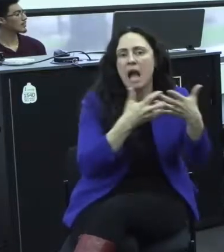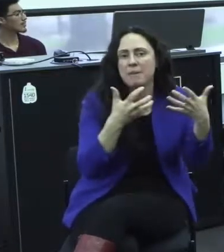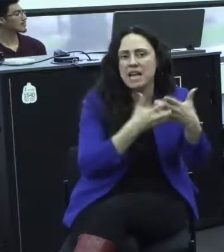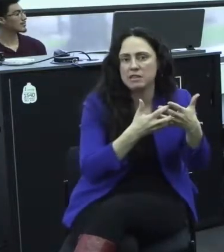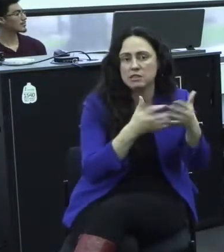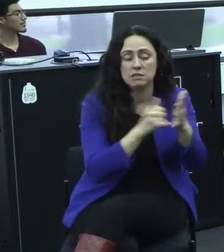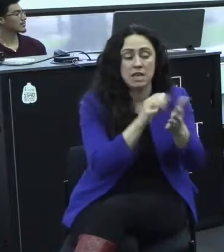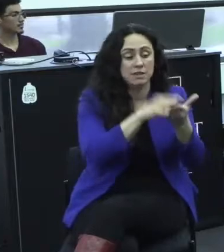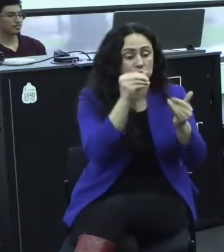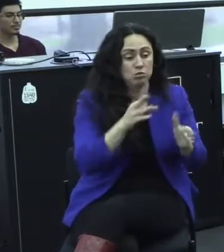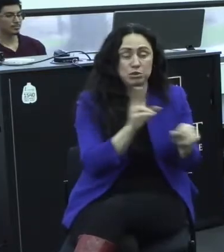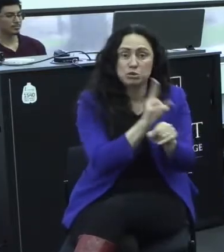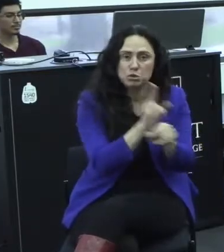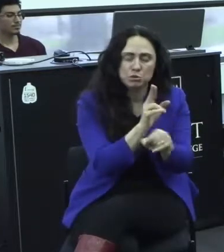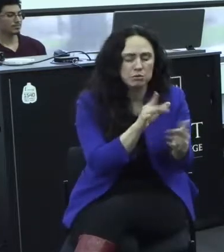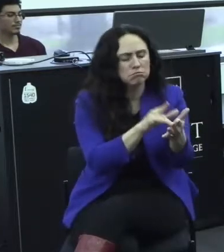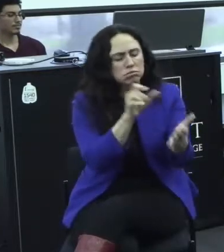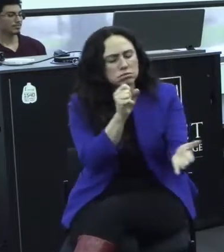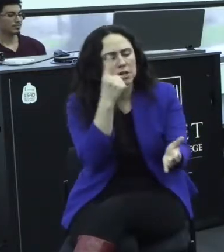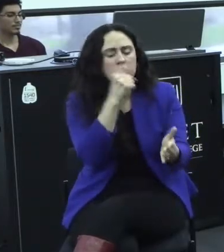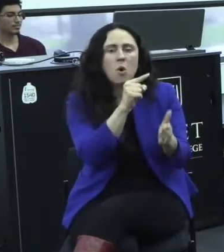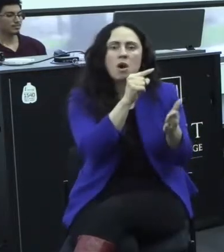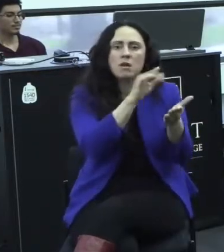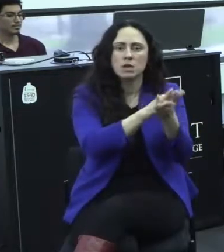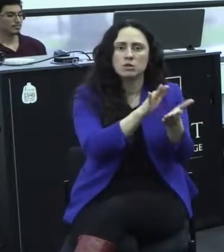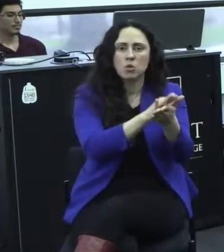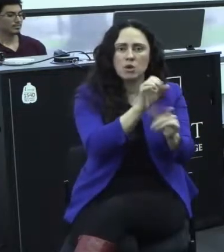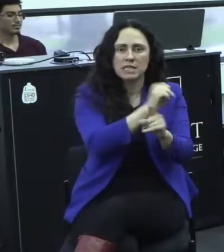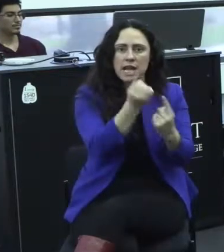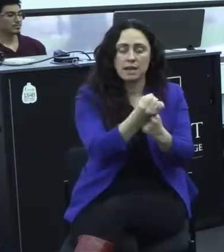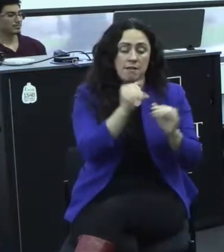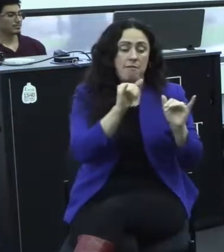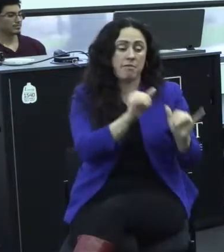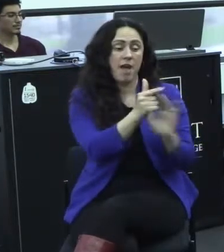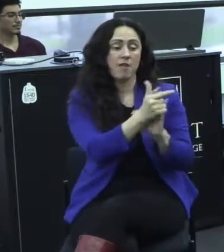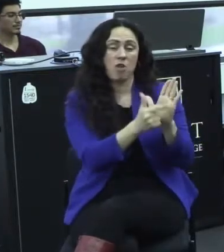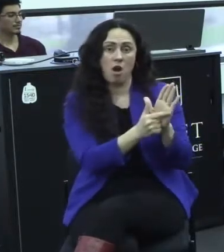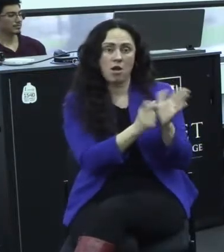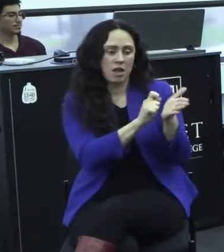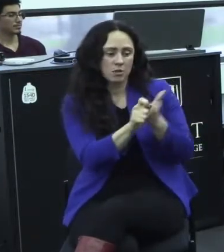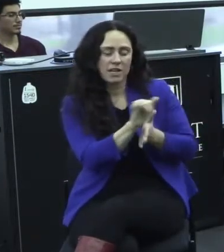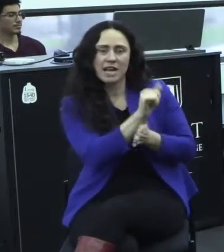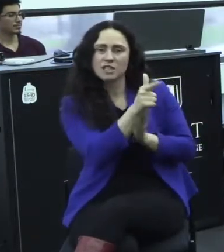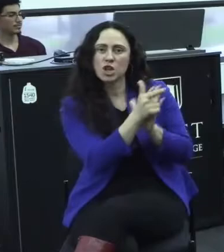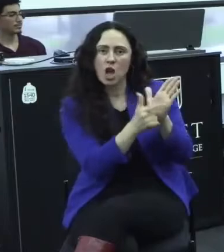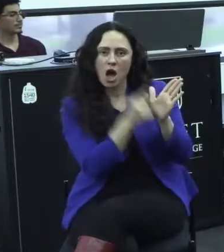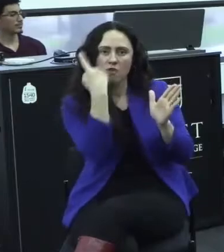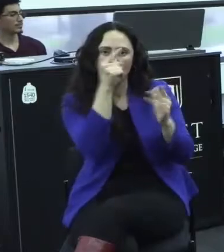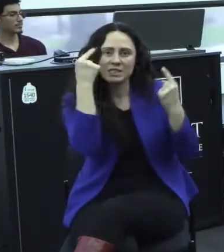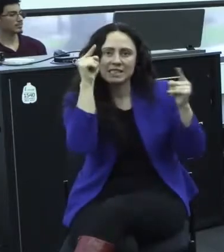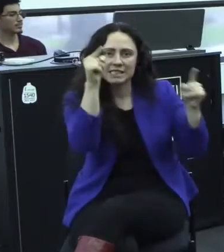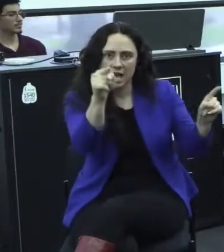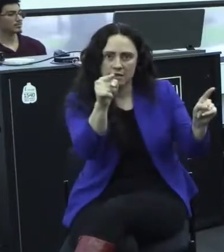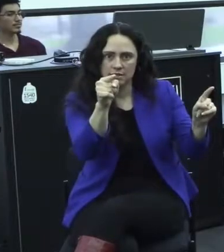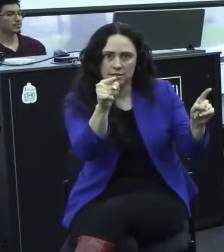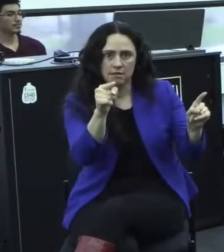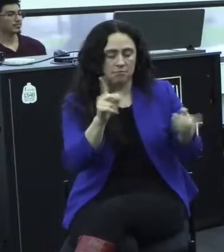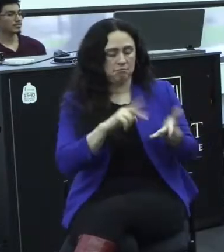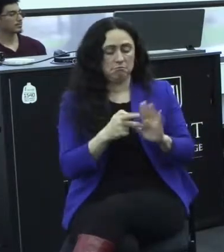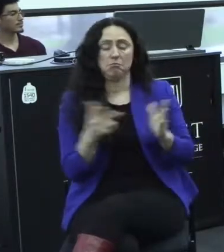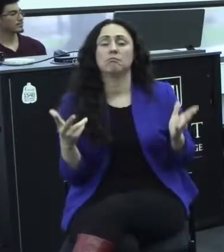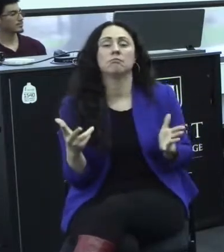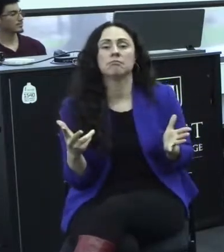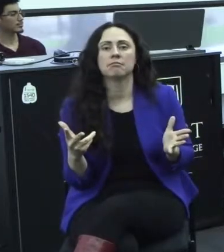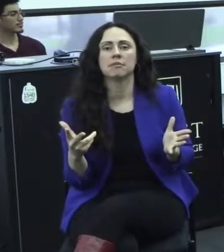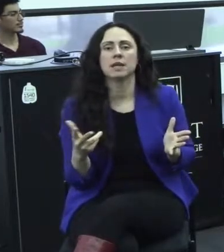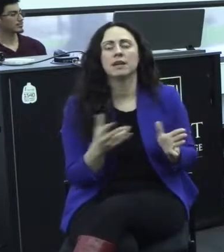accommodations that students use in the school setting. That law is written as a law of success. And what that means is that